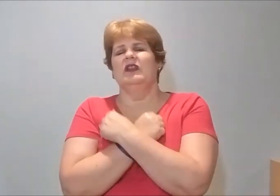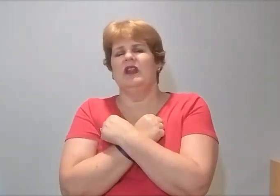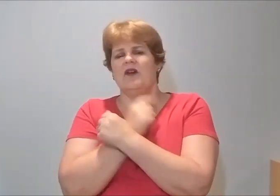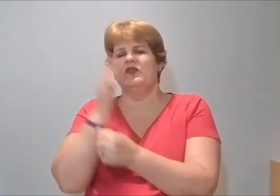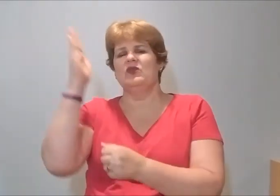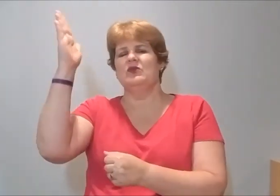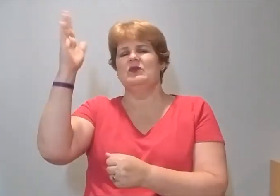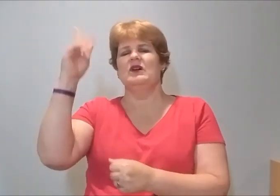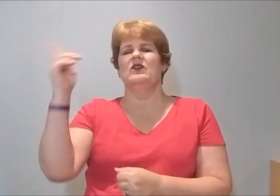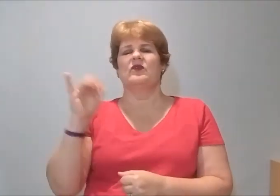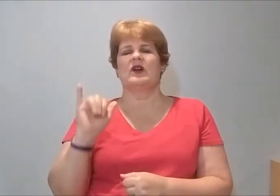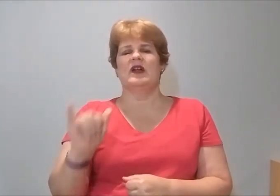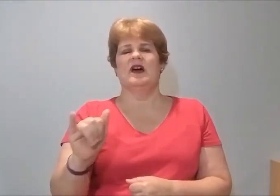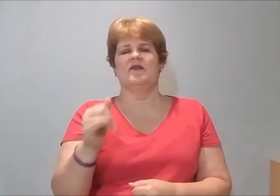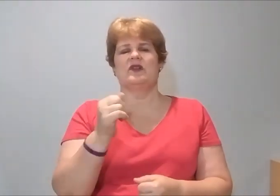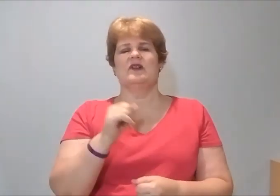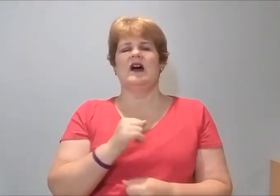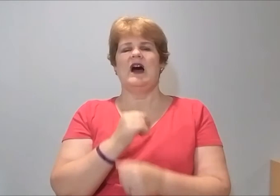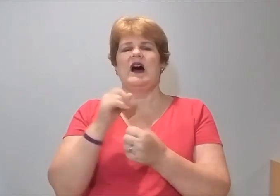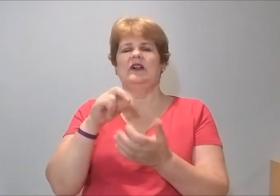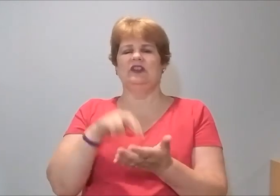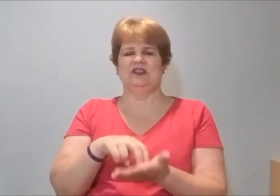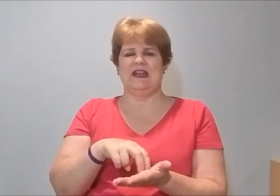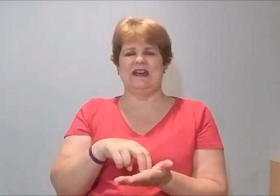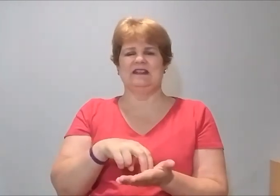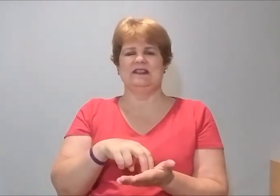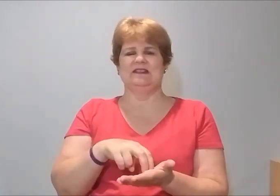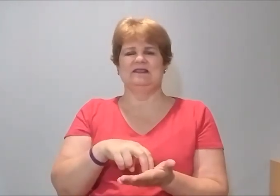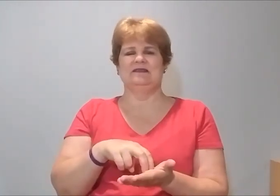love you, forever I'll stand.